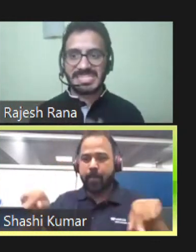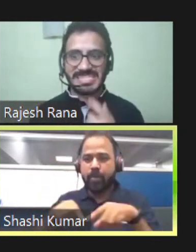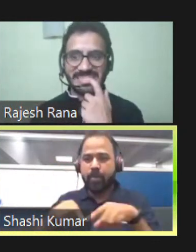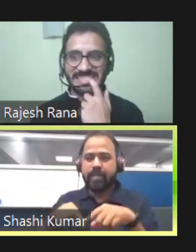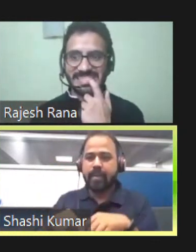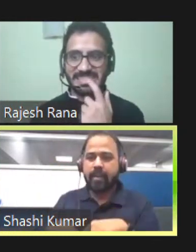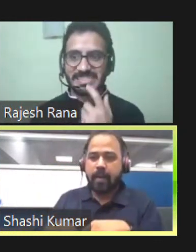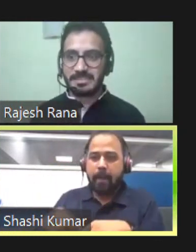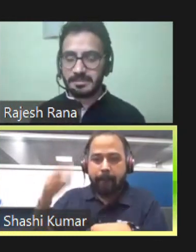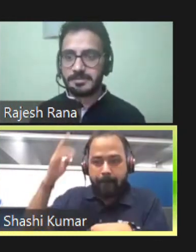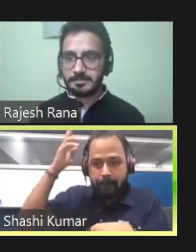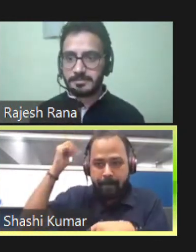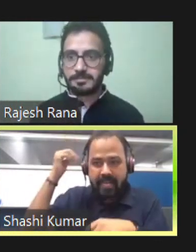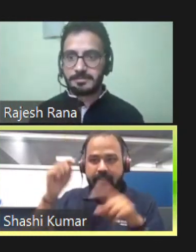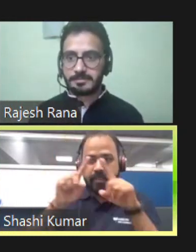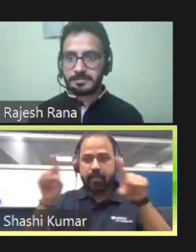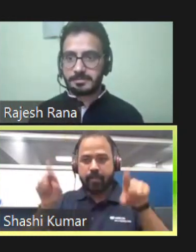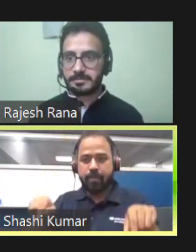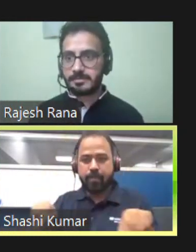Whiteboard.